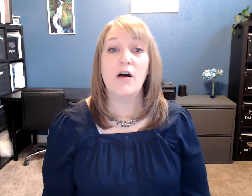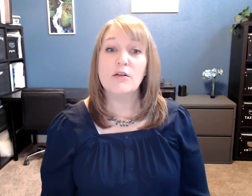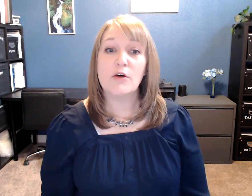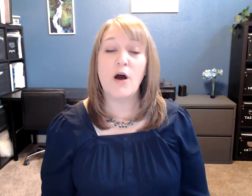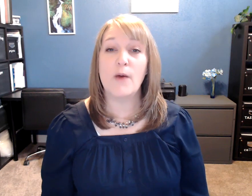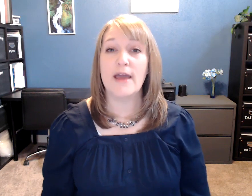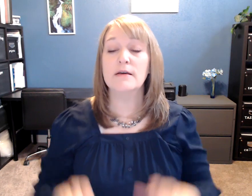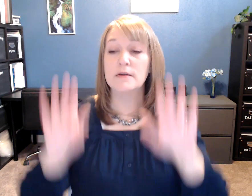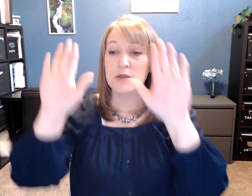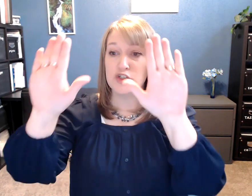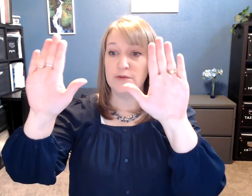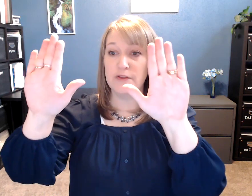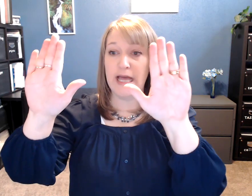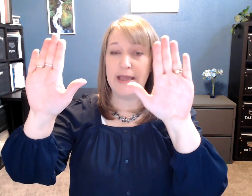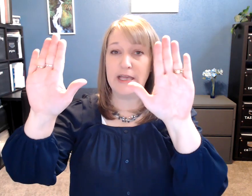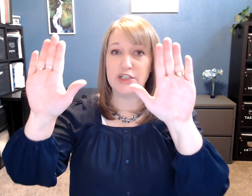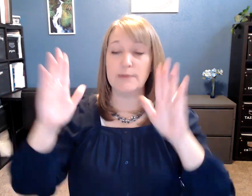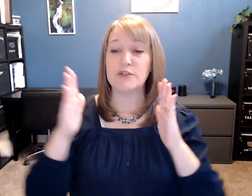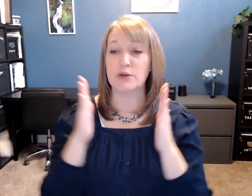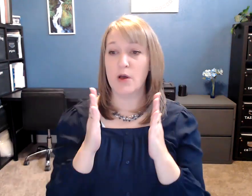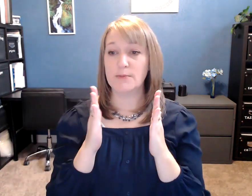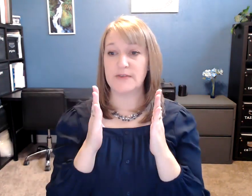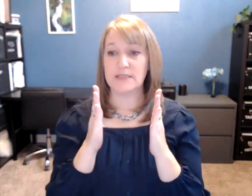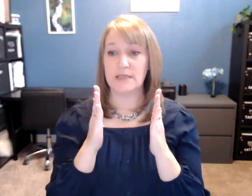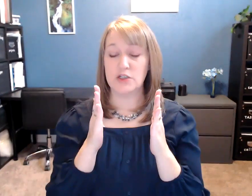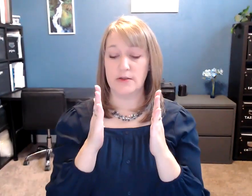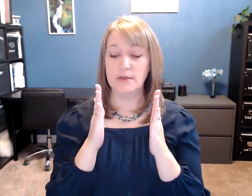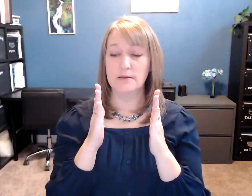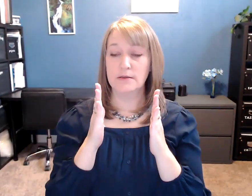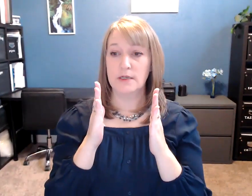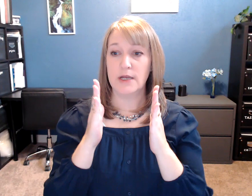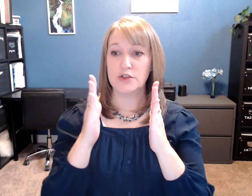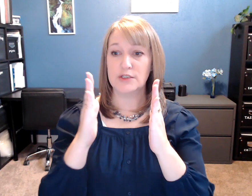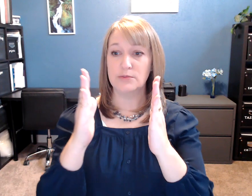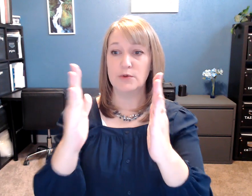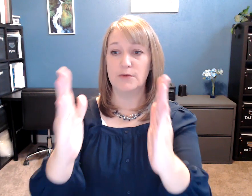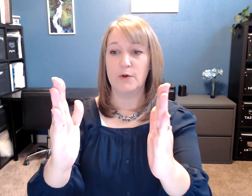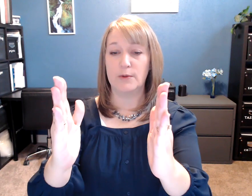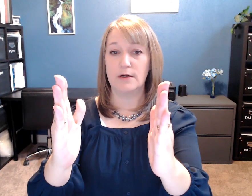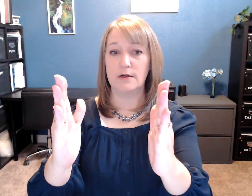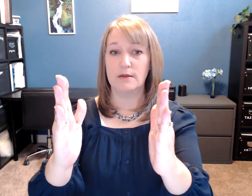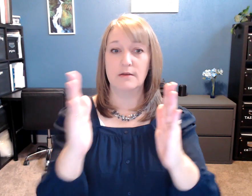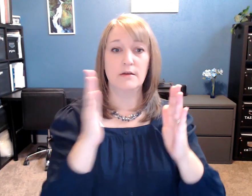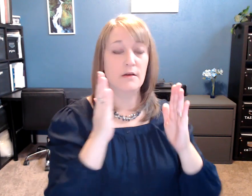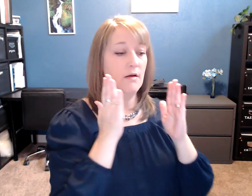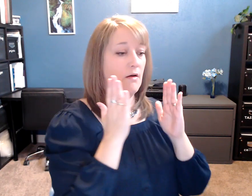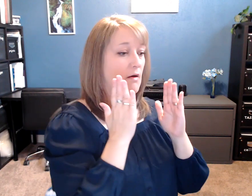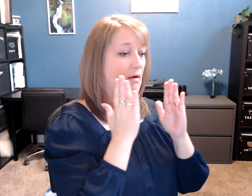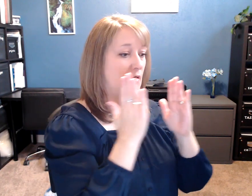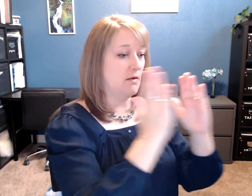Hall or hallway, 2 flat hand shapes, your palms facing each other, and you just move forward.